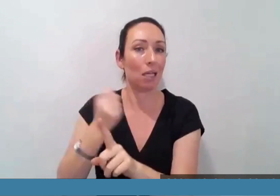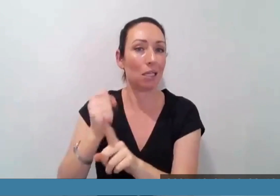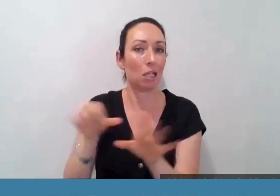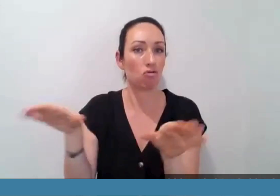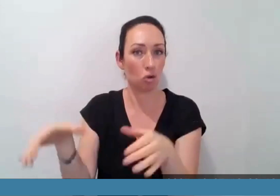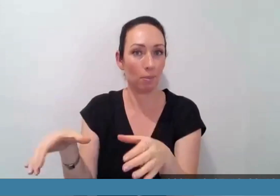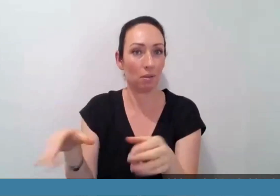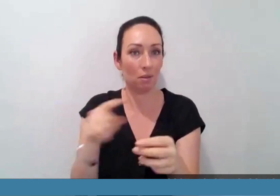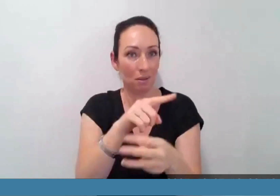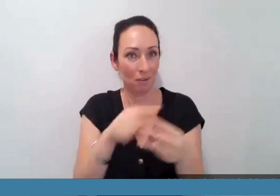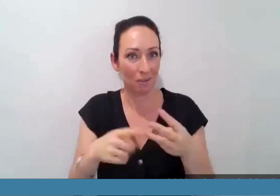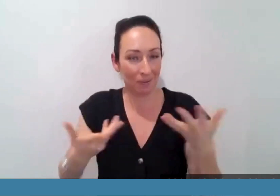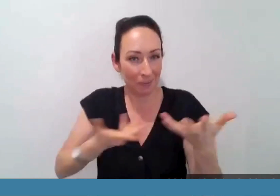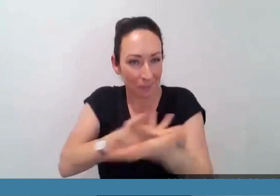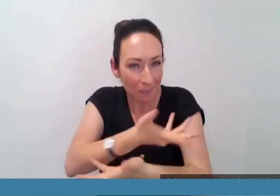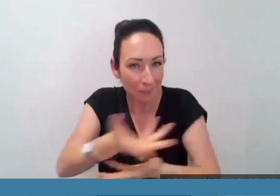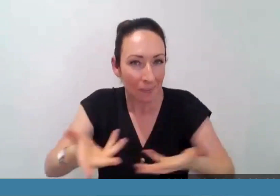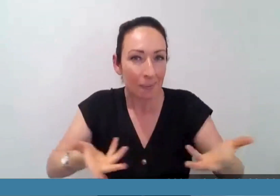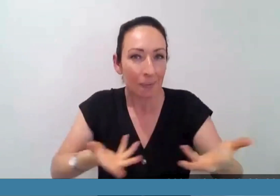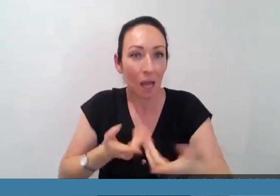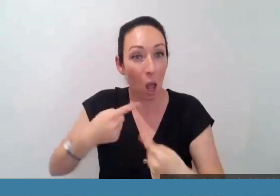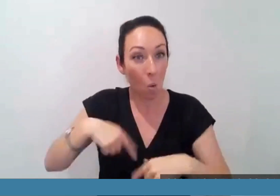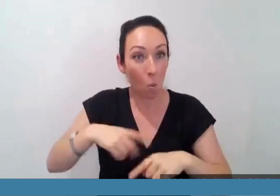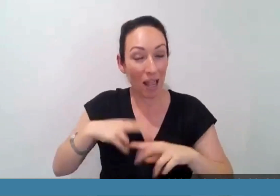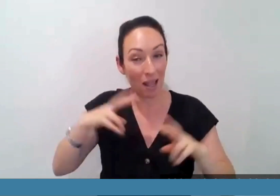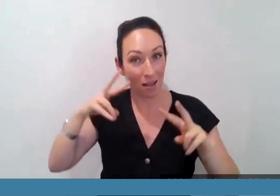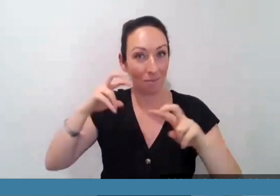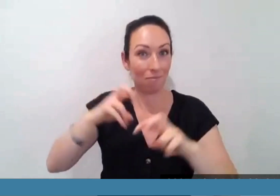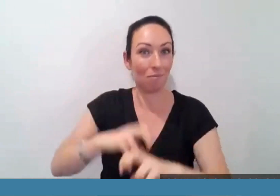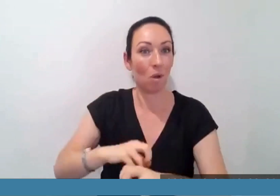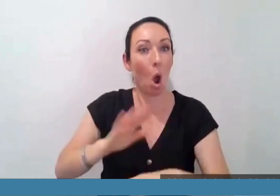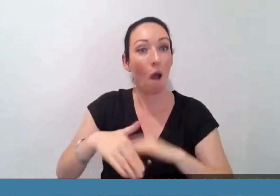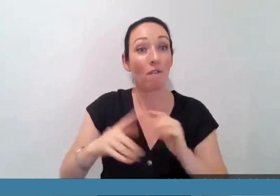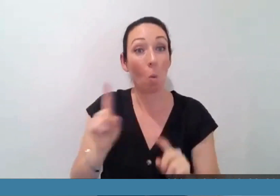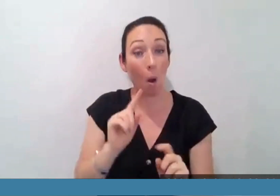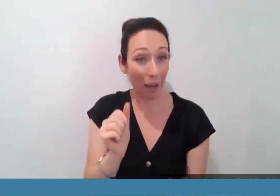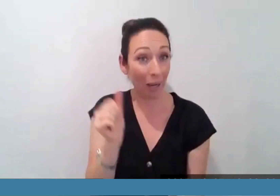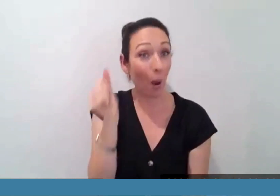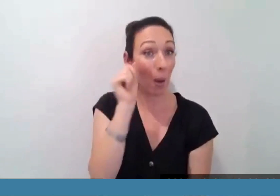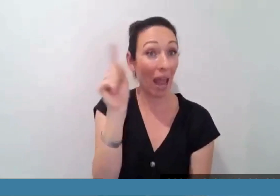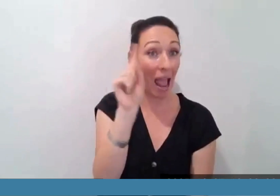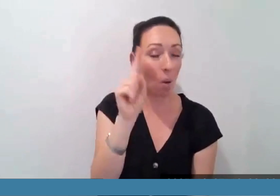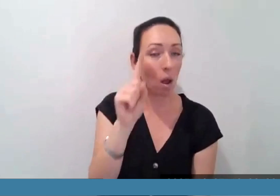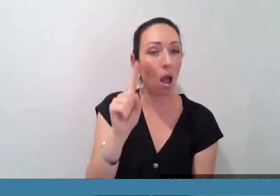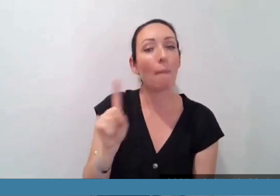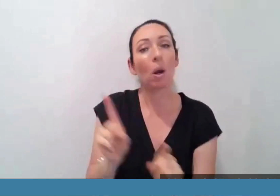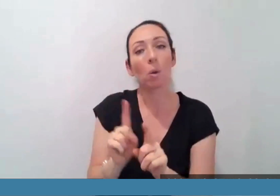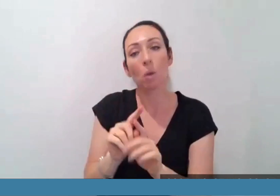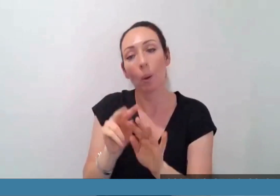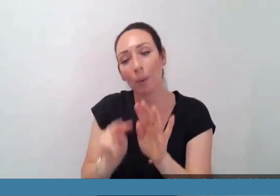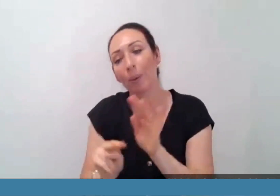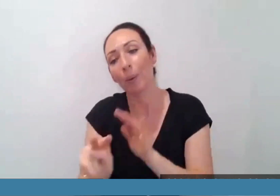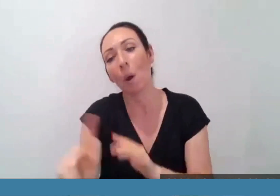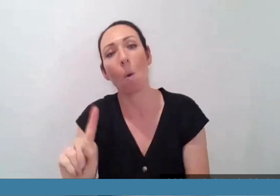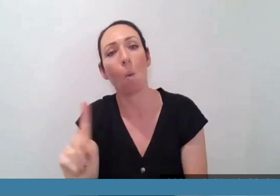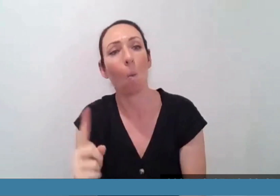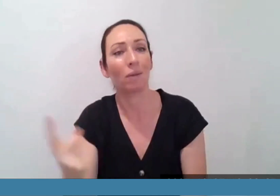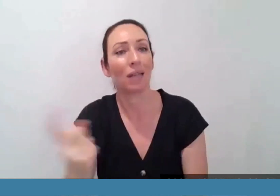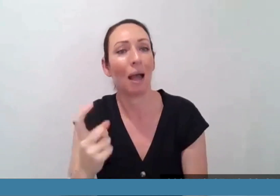Together, we explored what's already known and what still needs to happen. One message came through